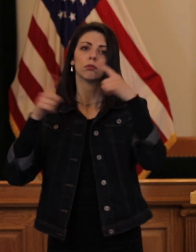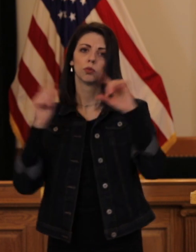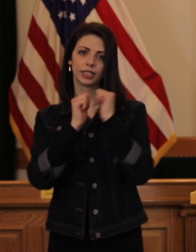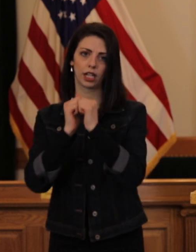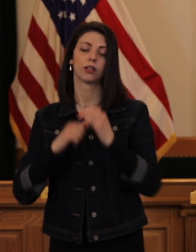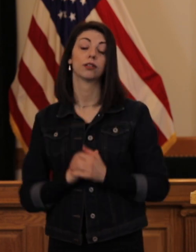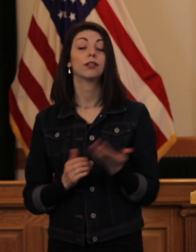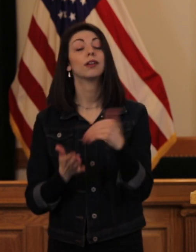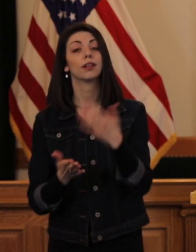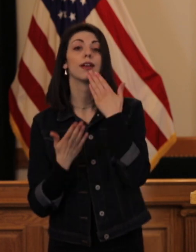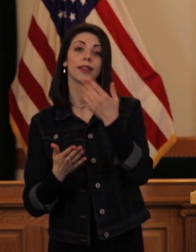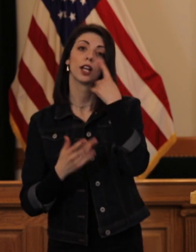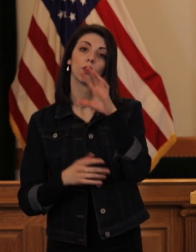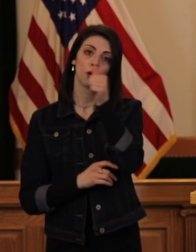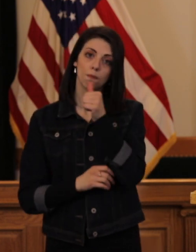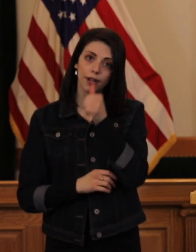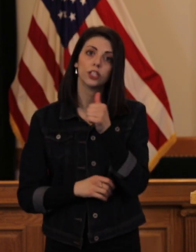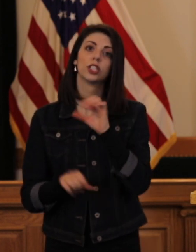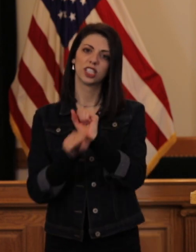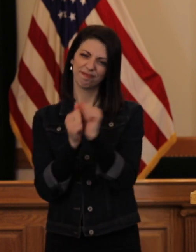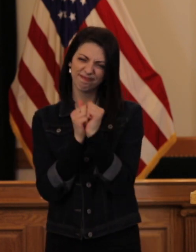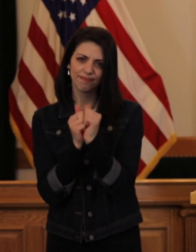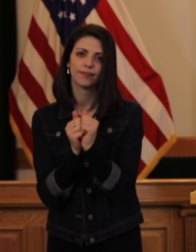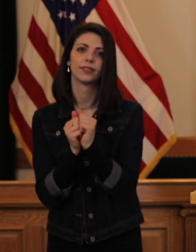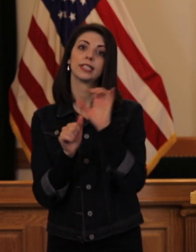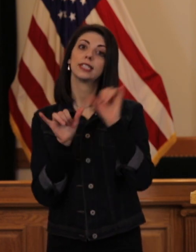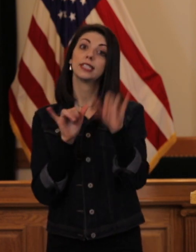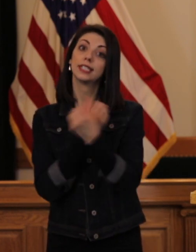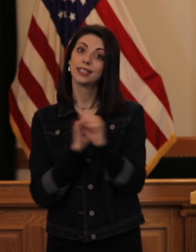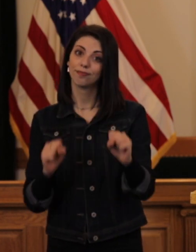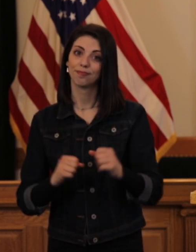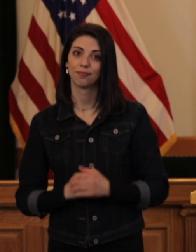again, I thank you for your continued patience and cooperation. Stay safe this weekend.